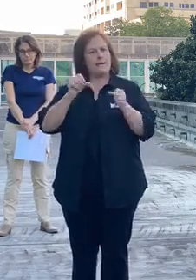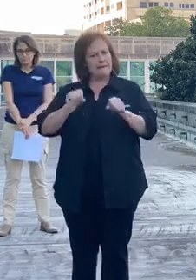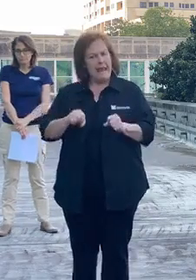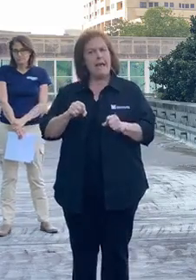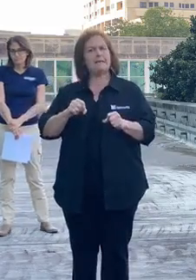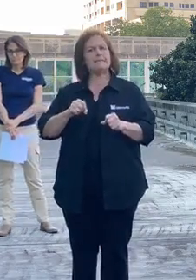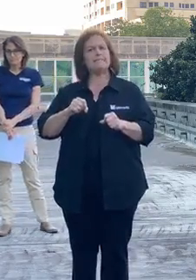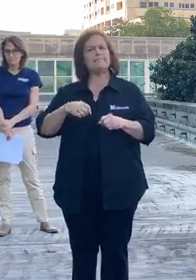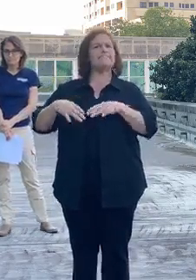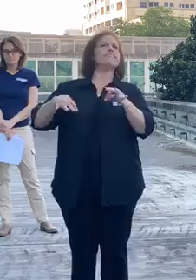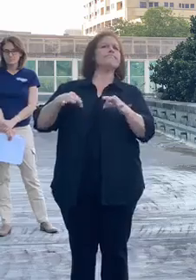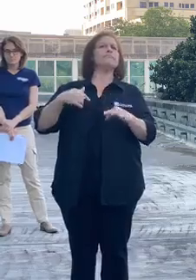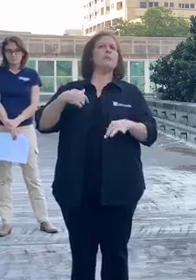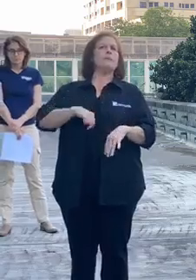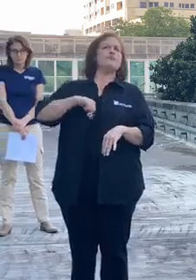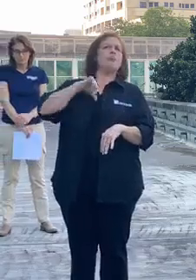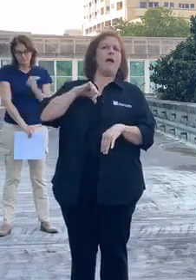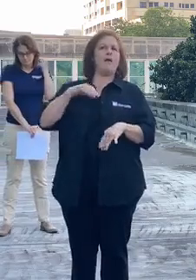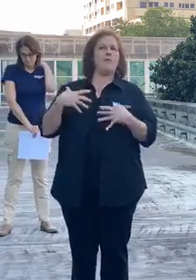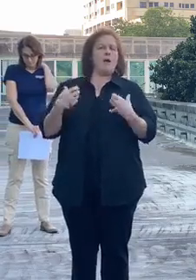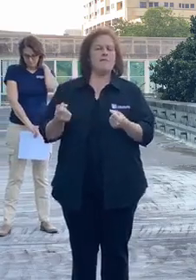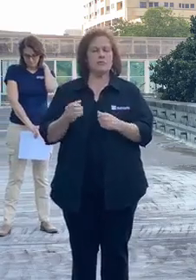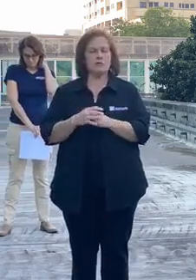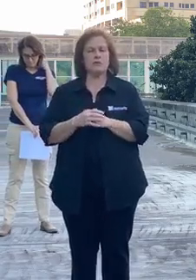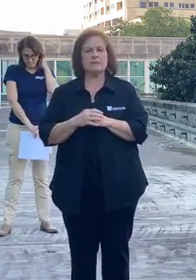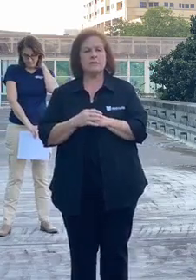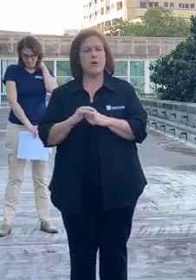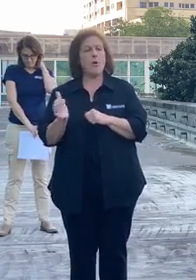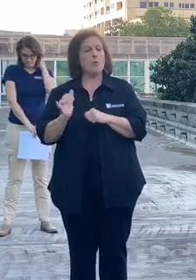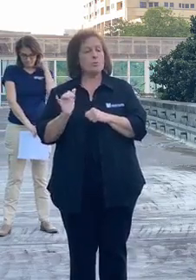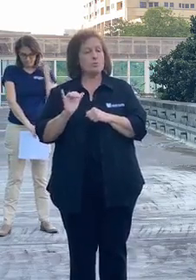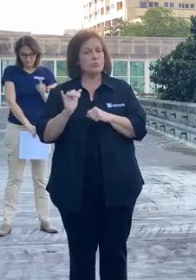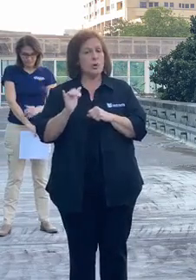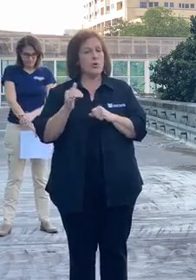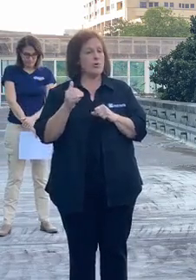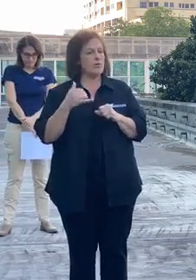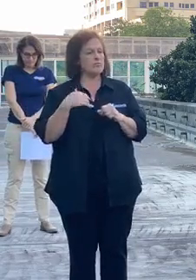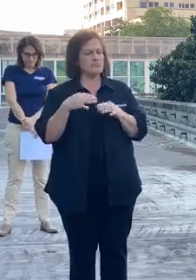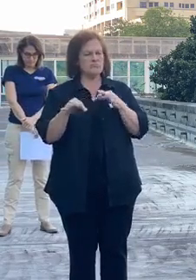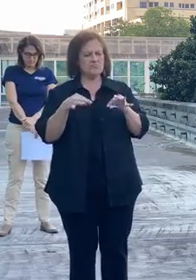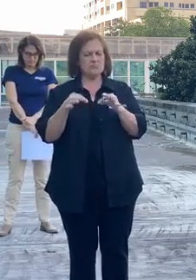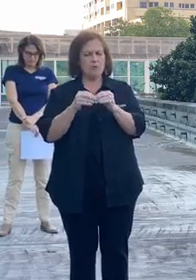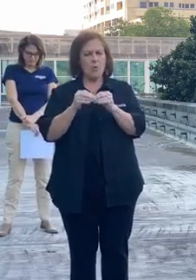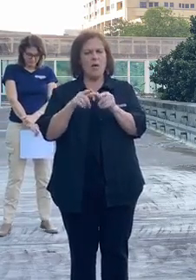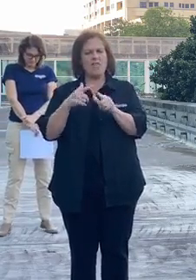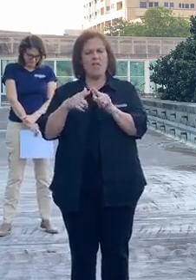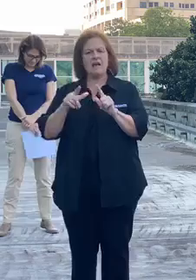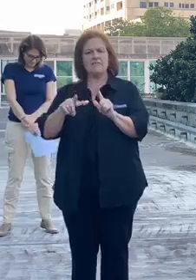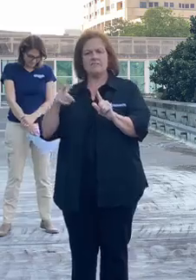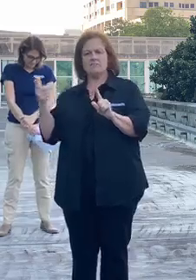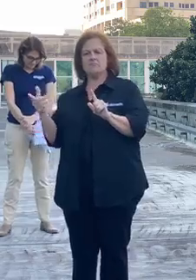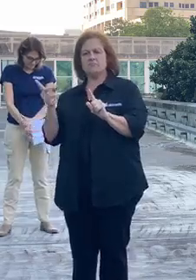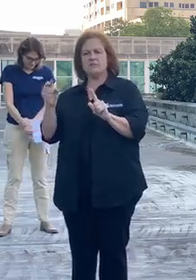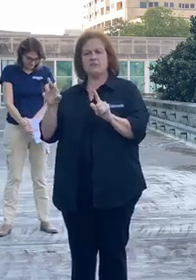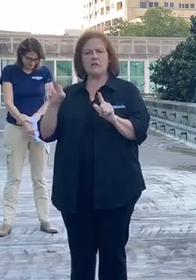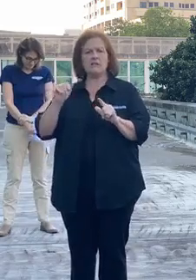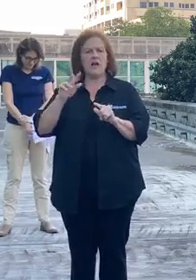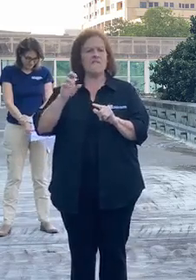of. In addition, I just want to touch on this, and I'm going to move on out and bring up Dr. Vegno, and I'll come